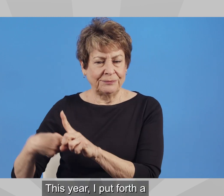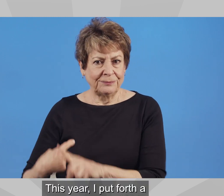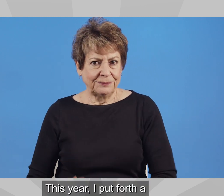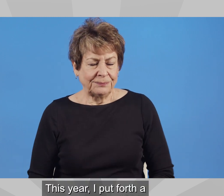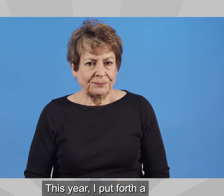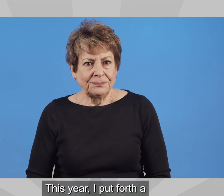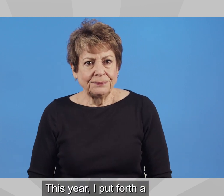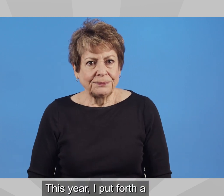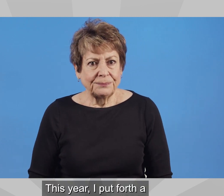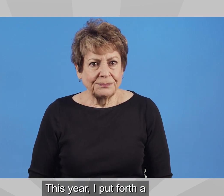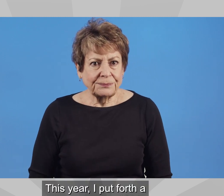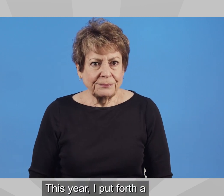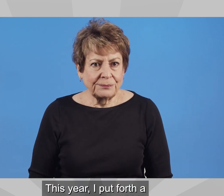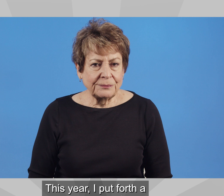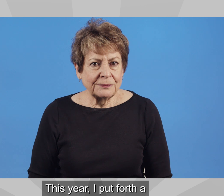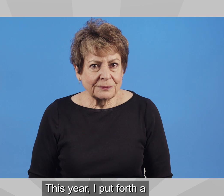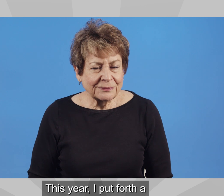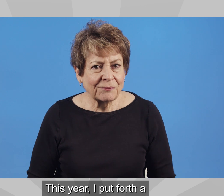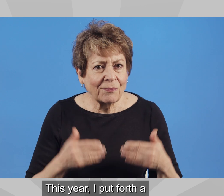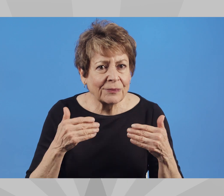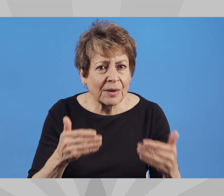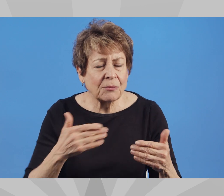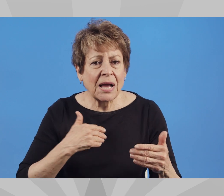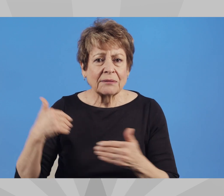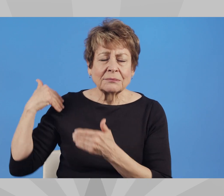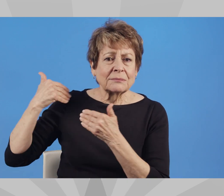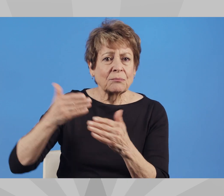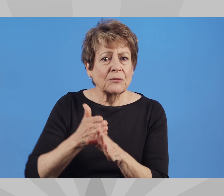This year I put forth a bill to raise it to $600.